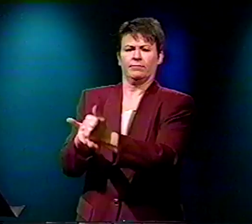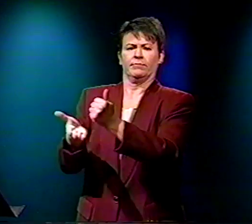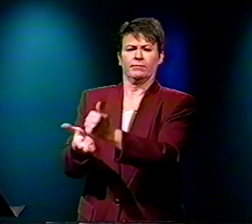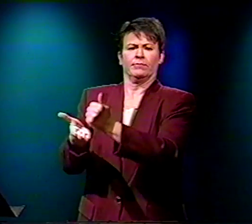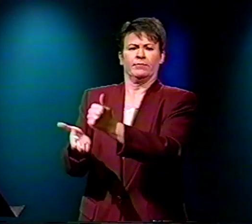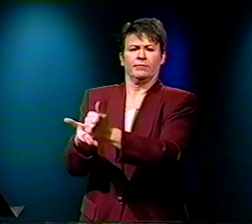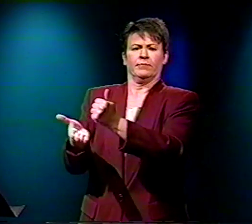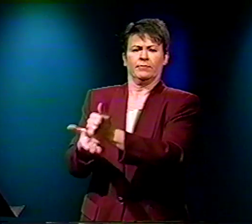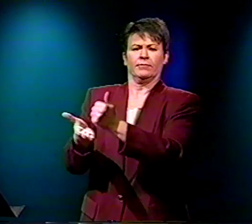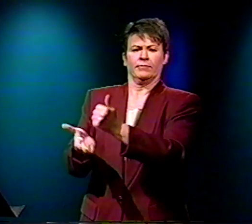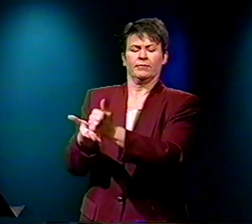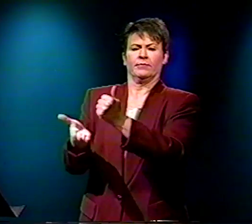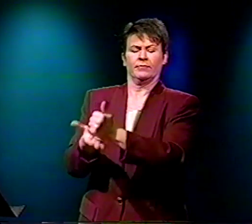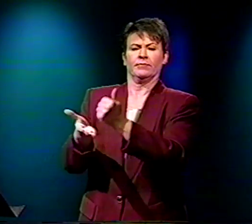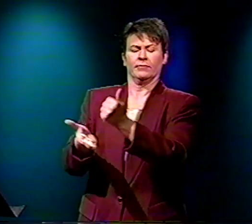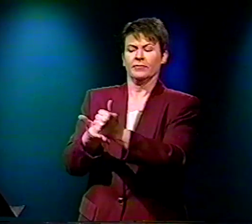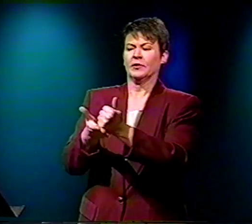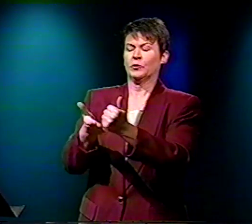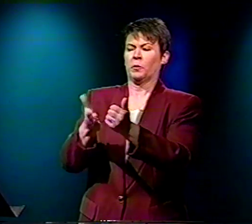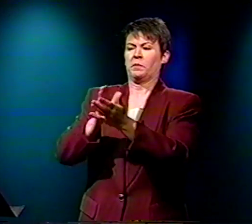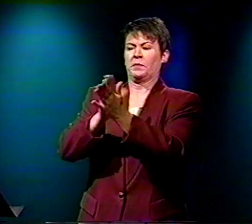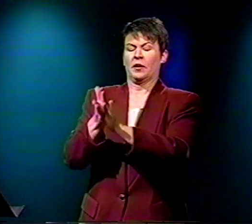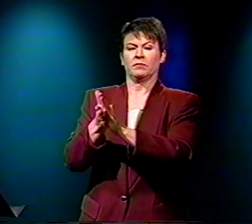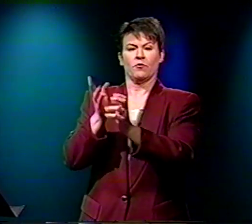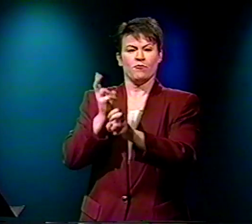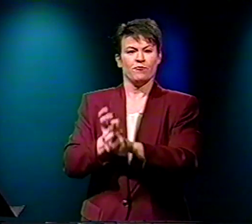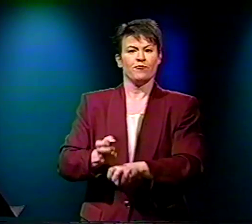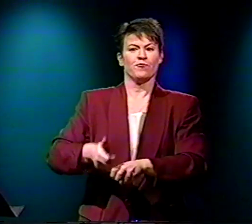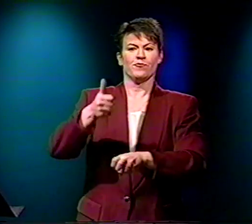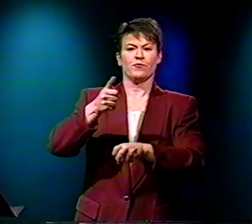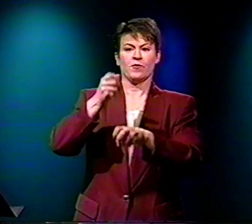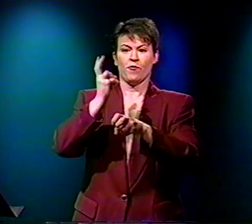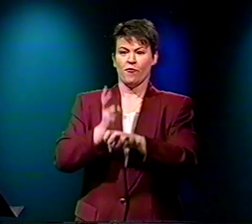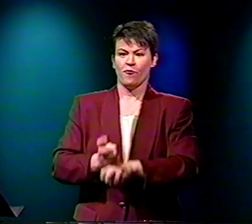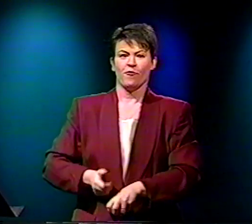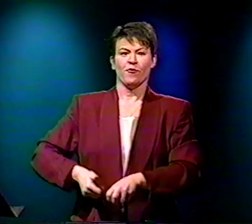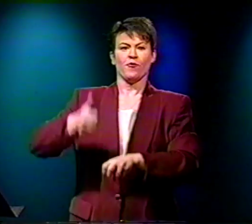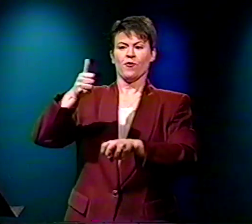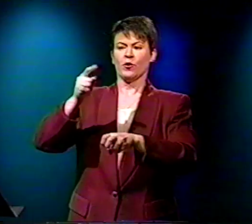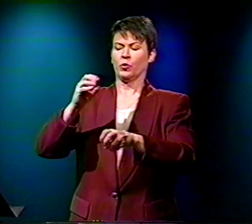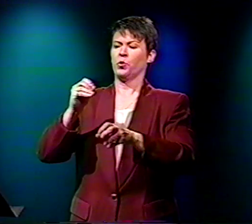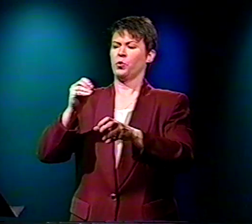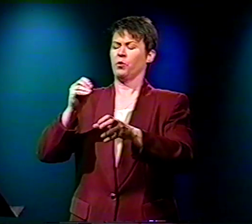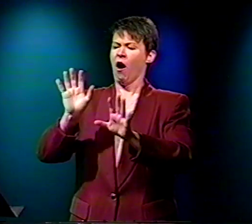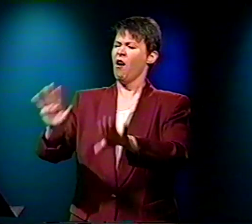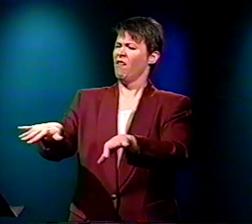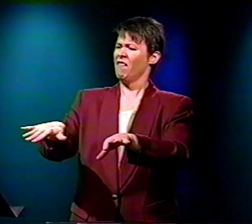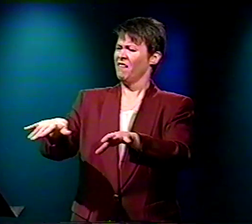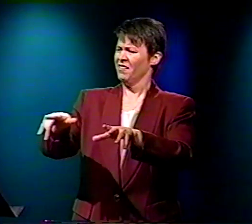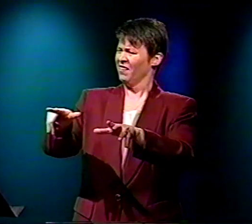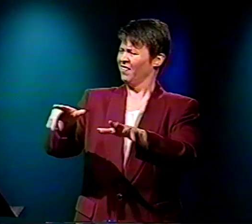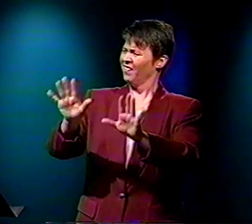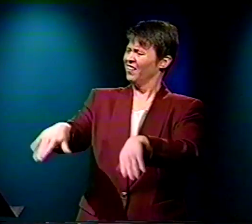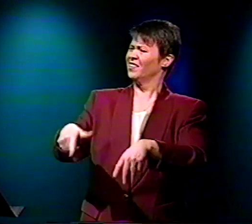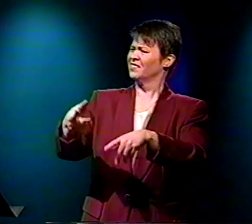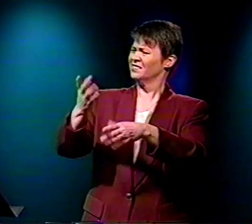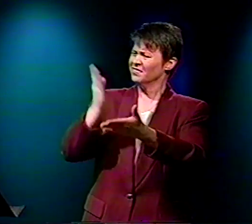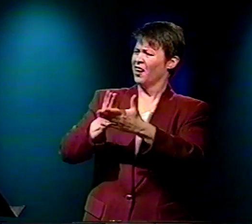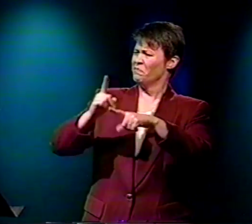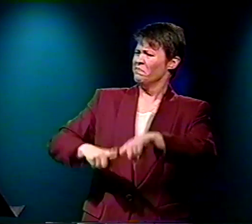syndrome, and they get trapped in that position of helping and helping deaf people, and it becomes harder and increasingly harder to say to the